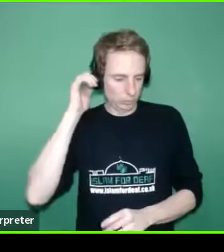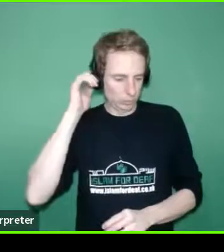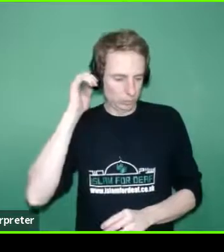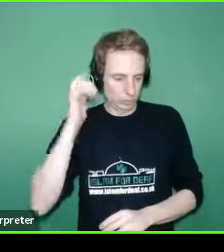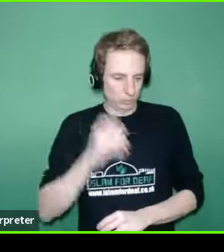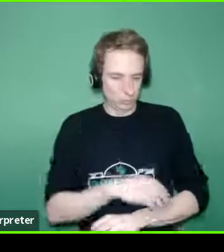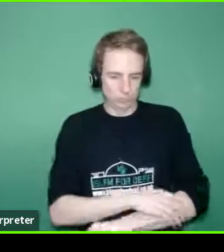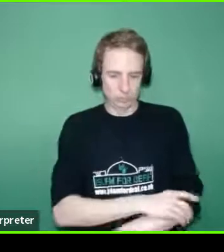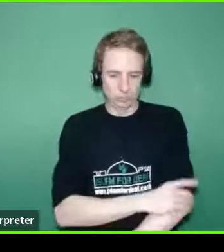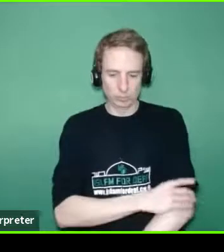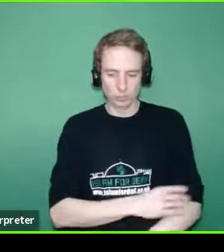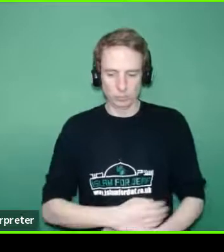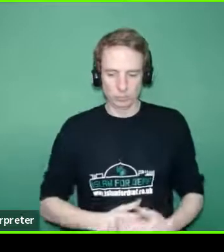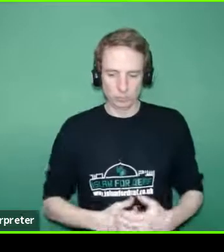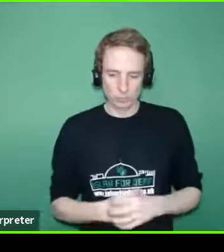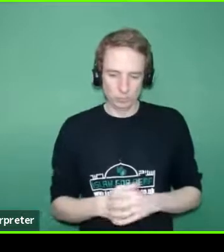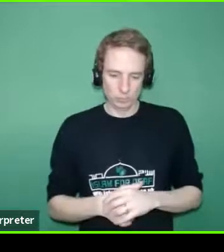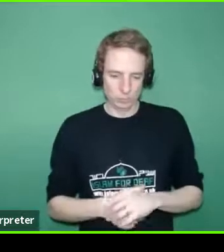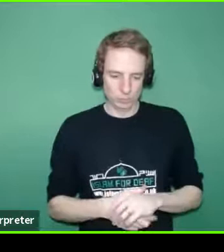Okay.